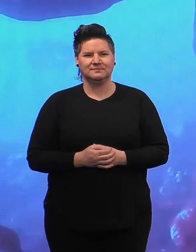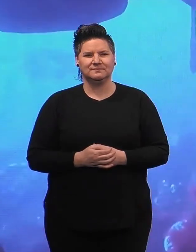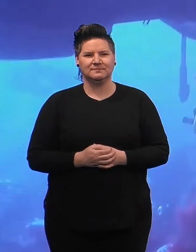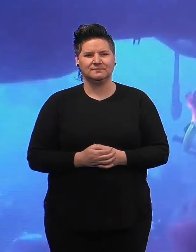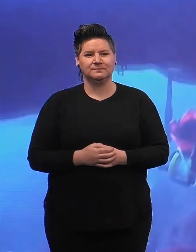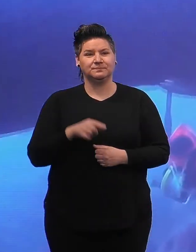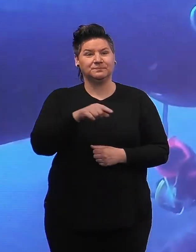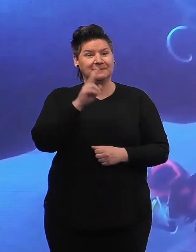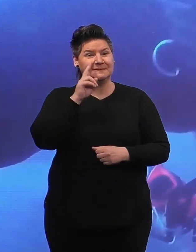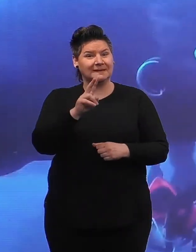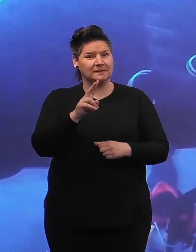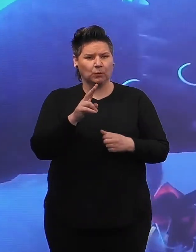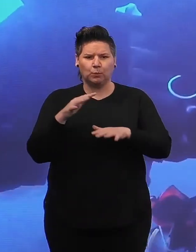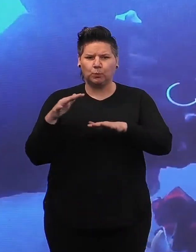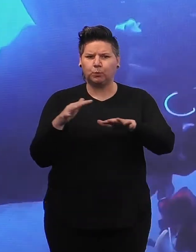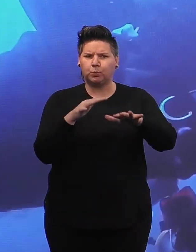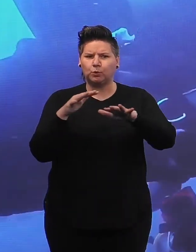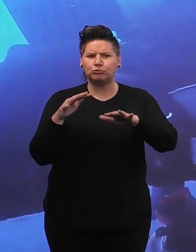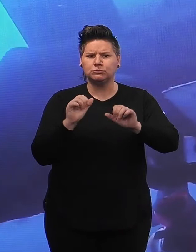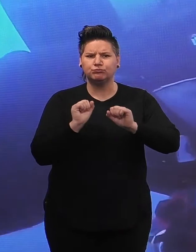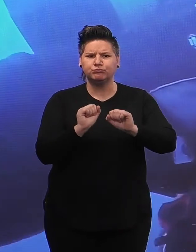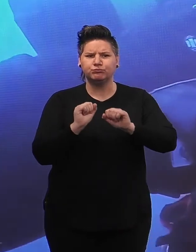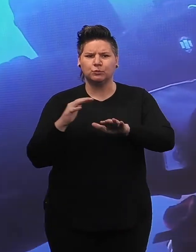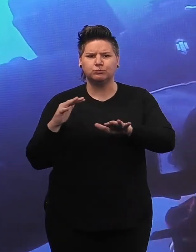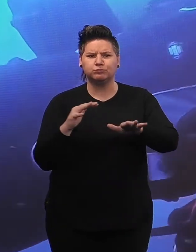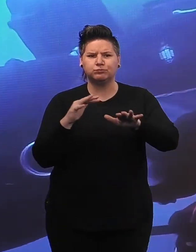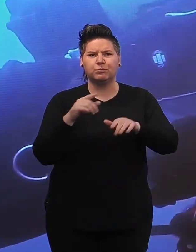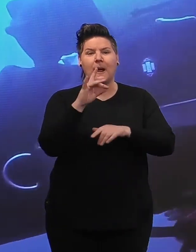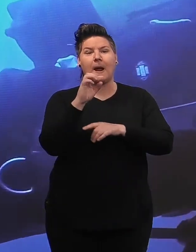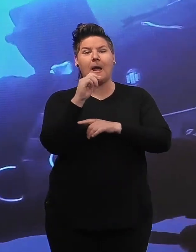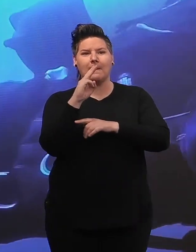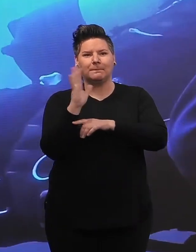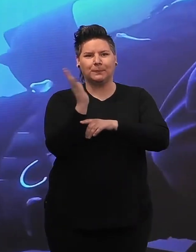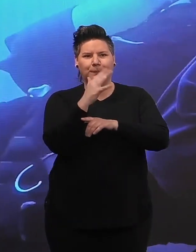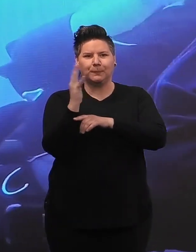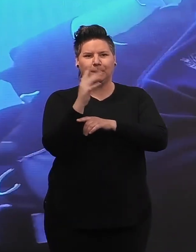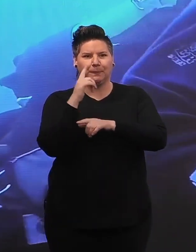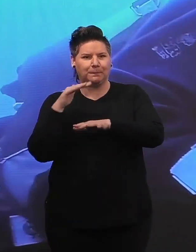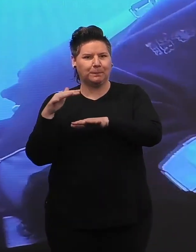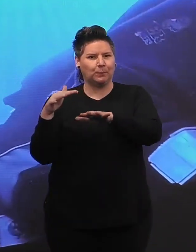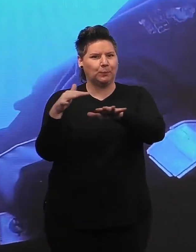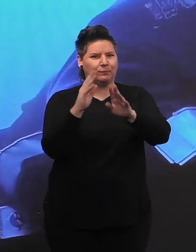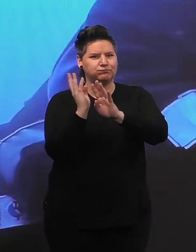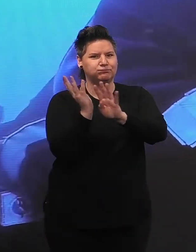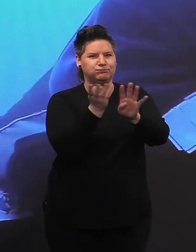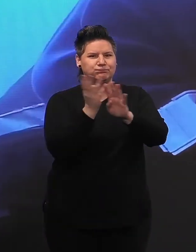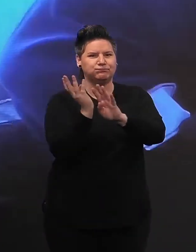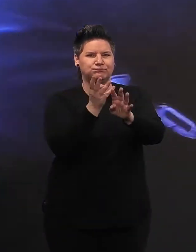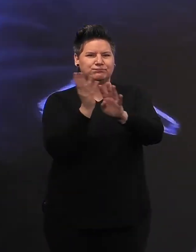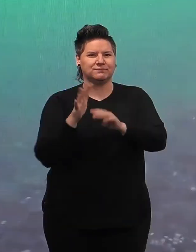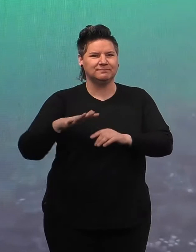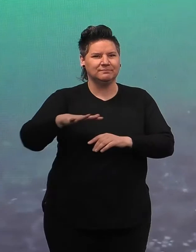You can see there's quite a bit of current running. You can see the kelp in the background there with the current moving it around. And